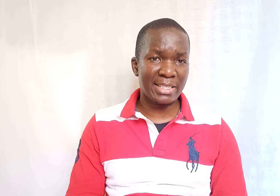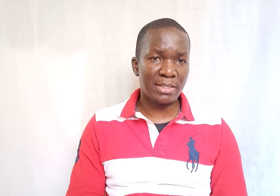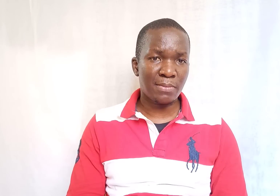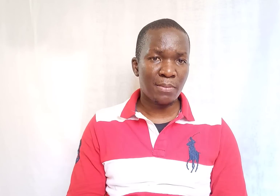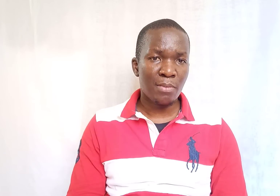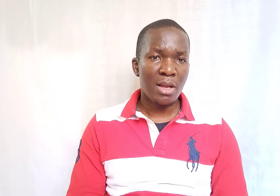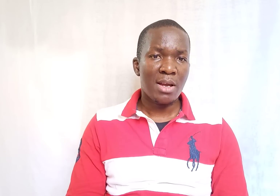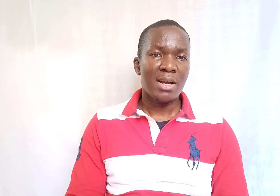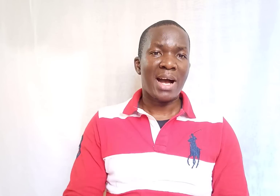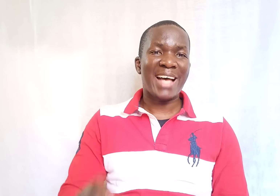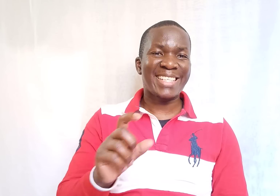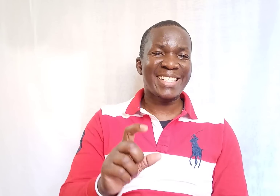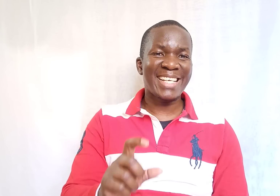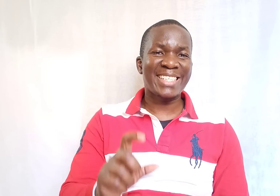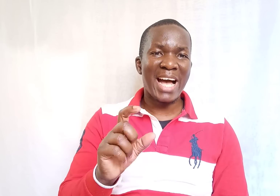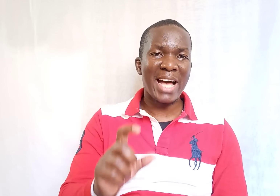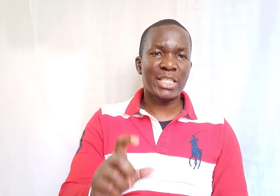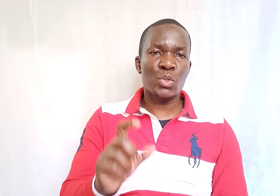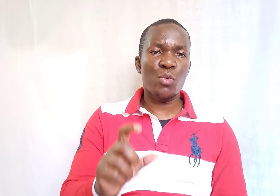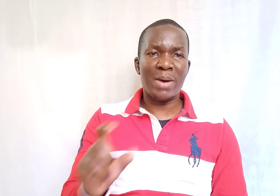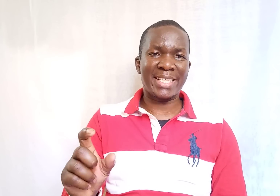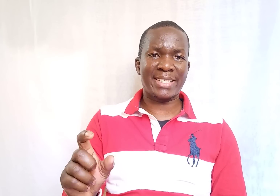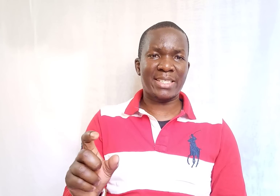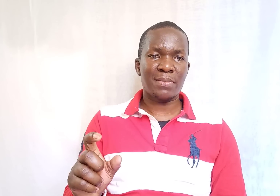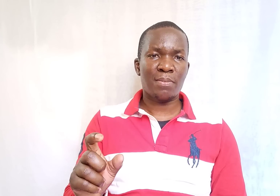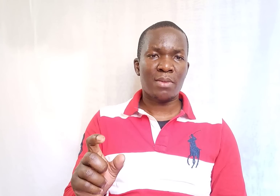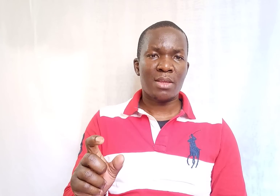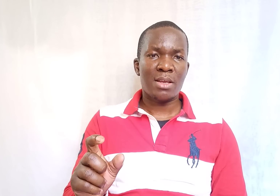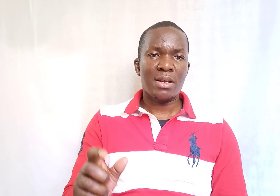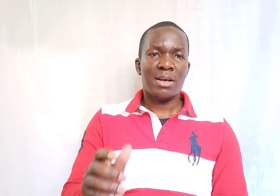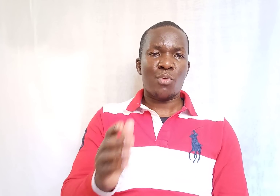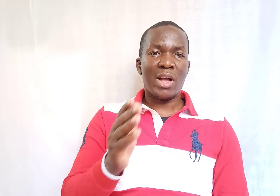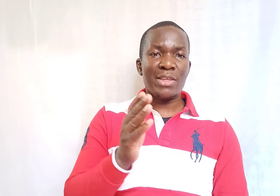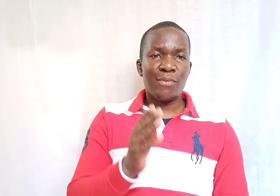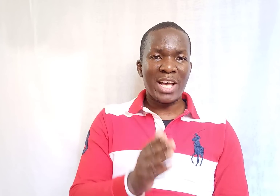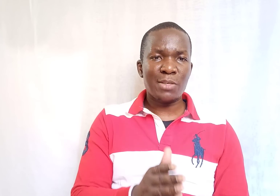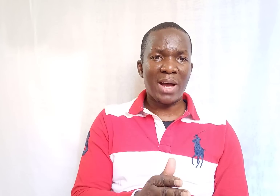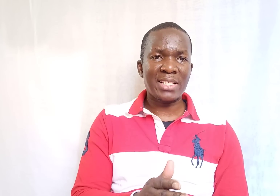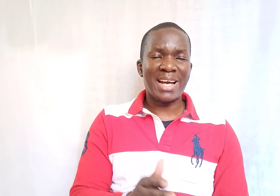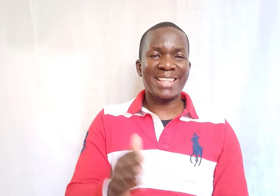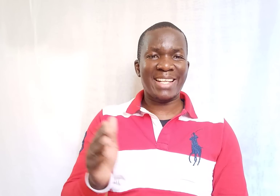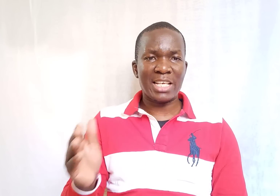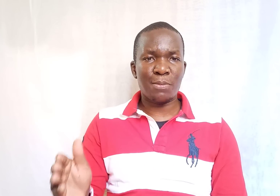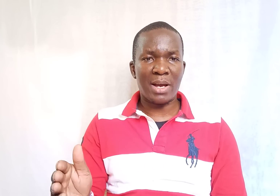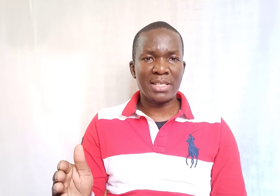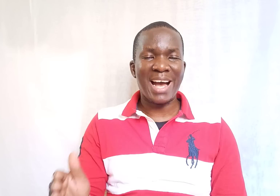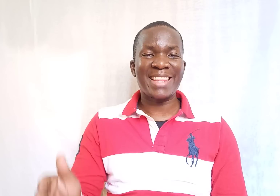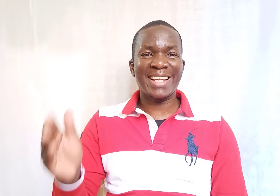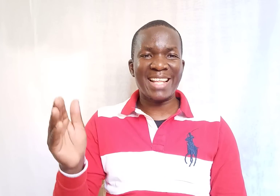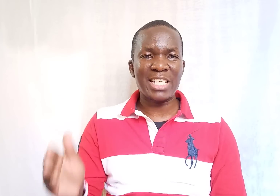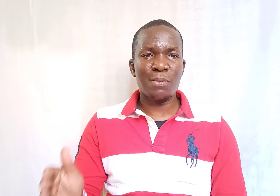sentences, a sentence has two parts. We have the first part and the last part. And the last